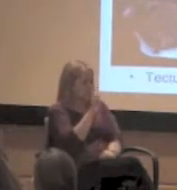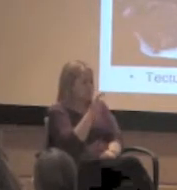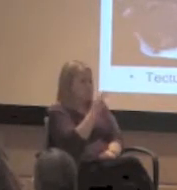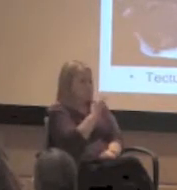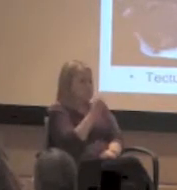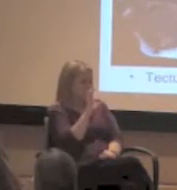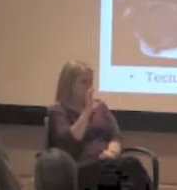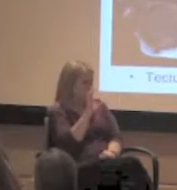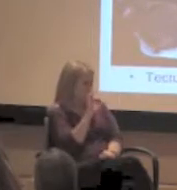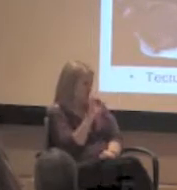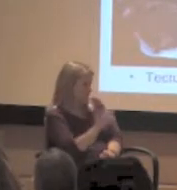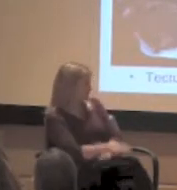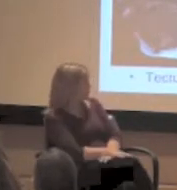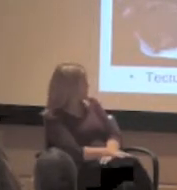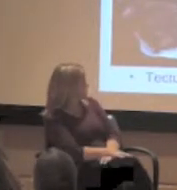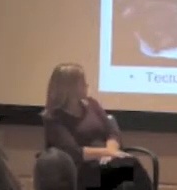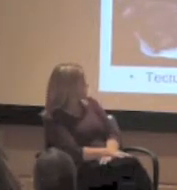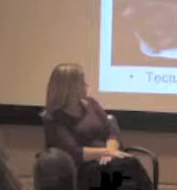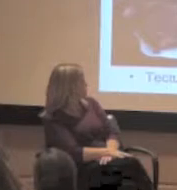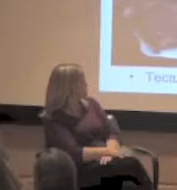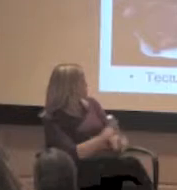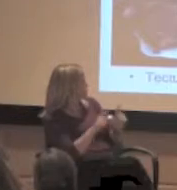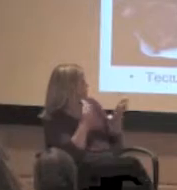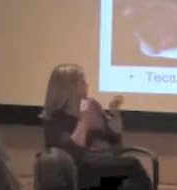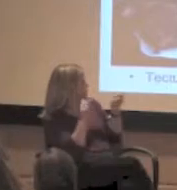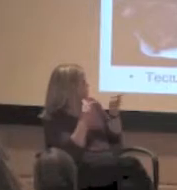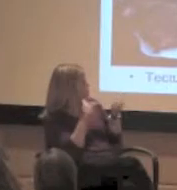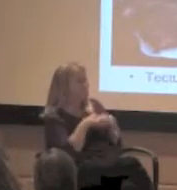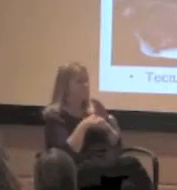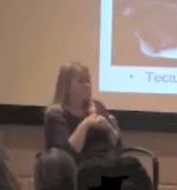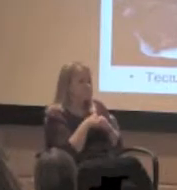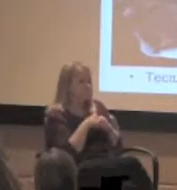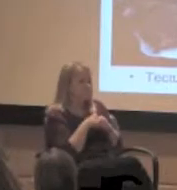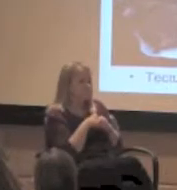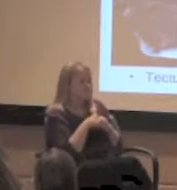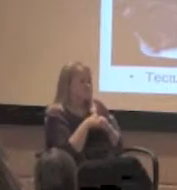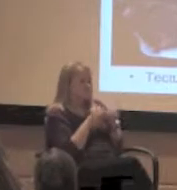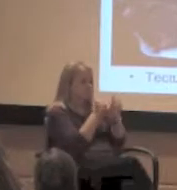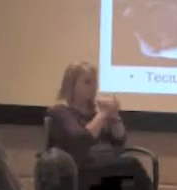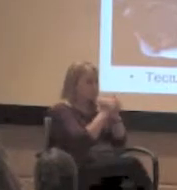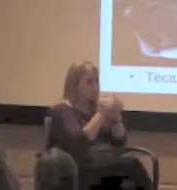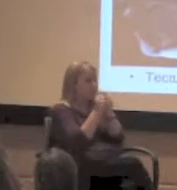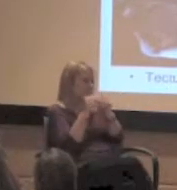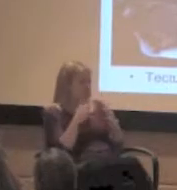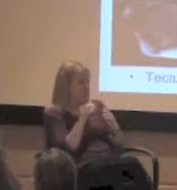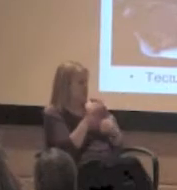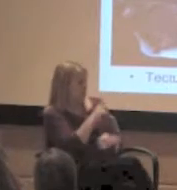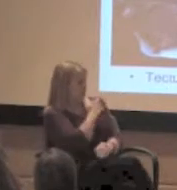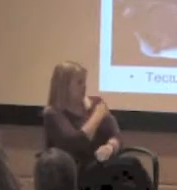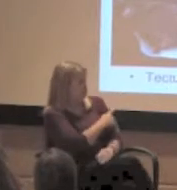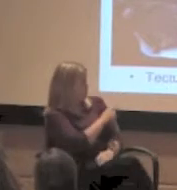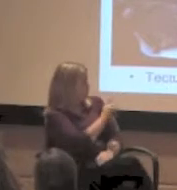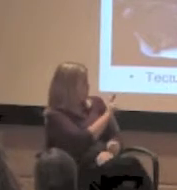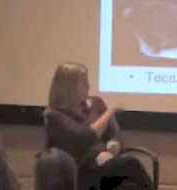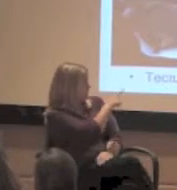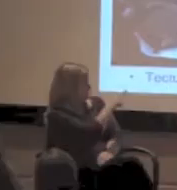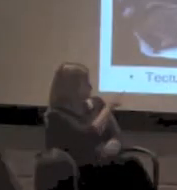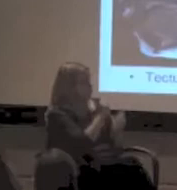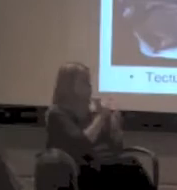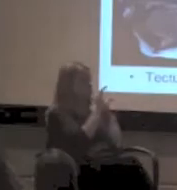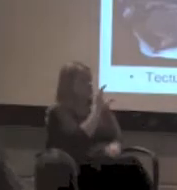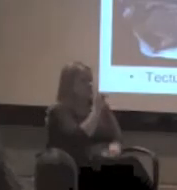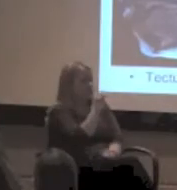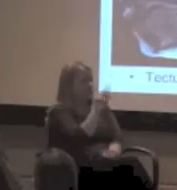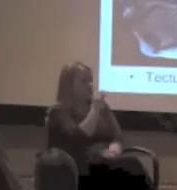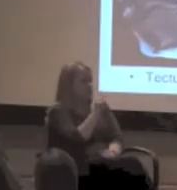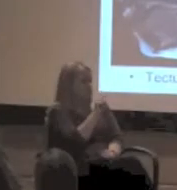Myelomeningocele specifically, are quite different than those without. So that's a patient on the right with a Chiari I, so